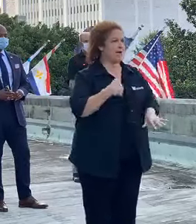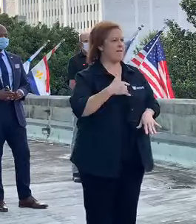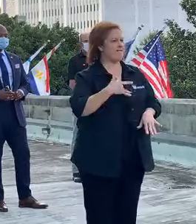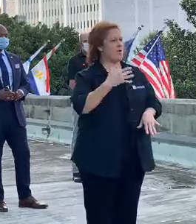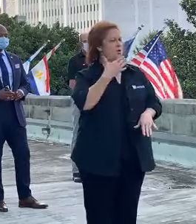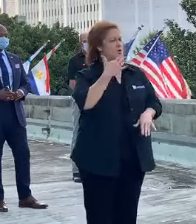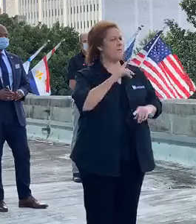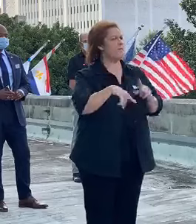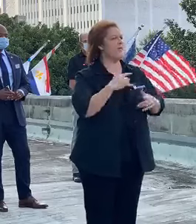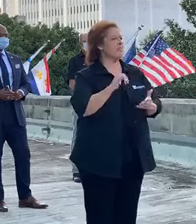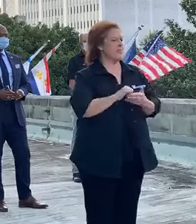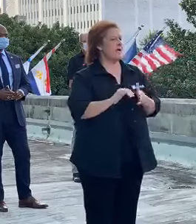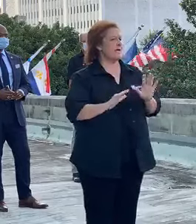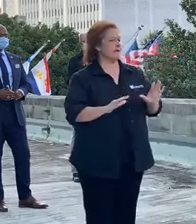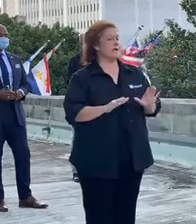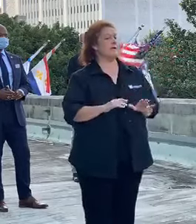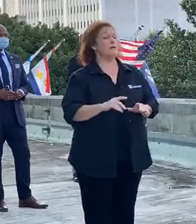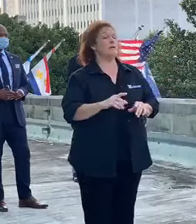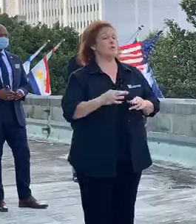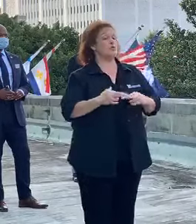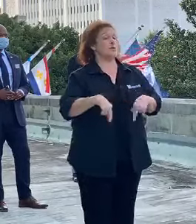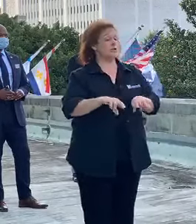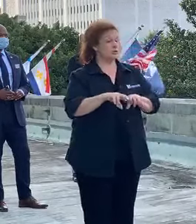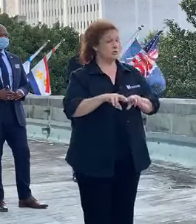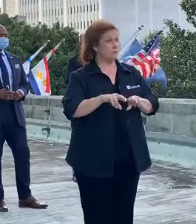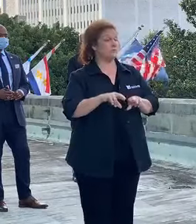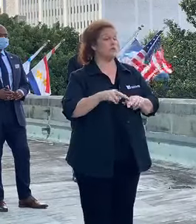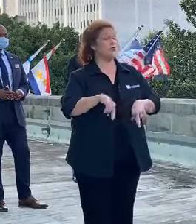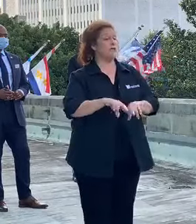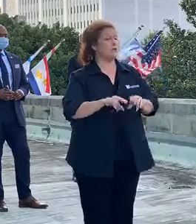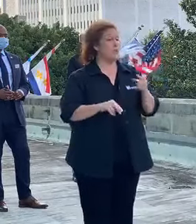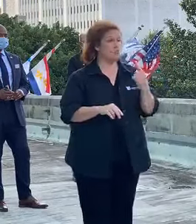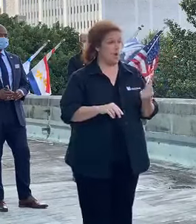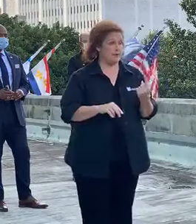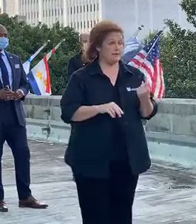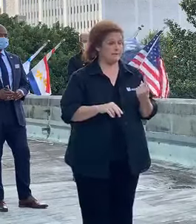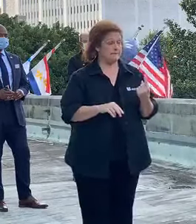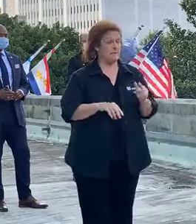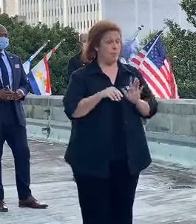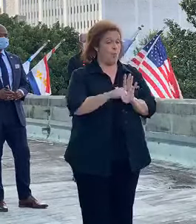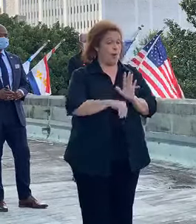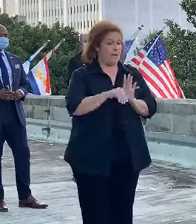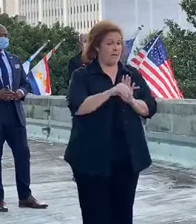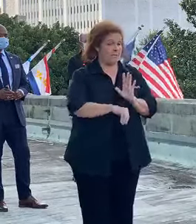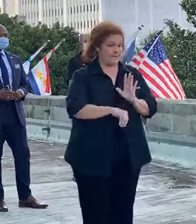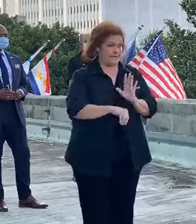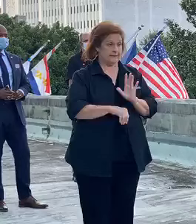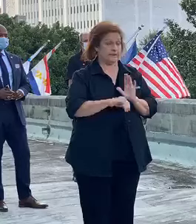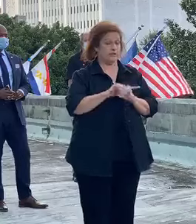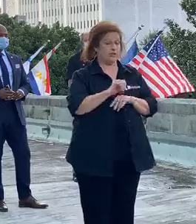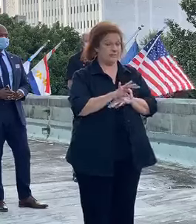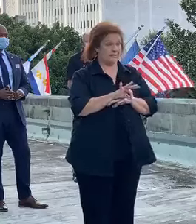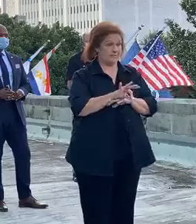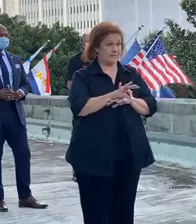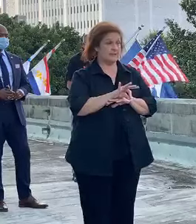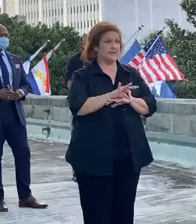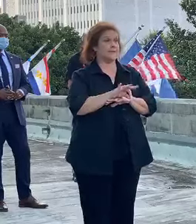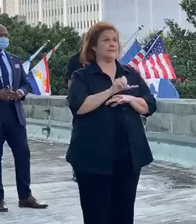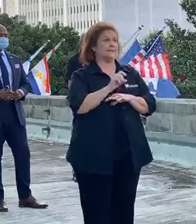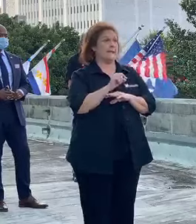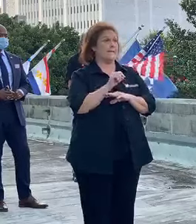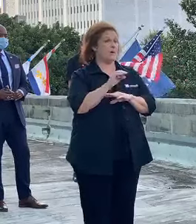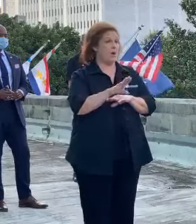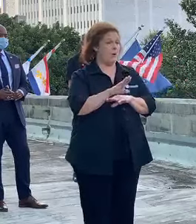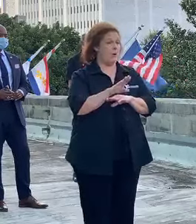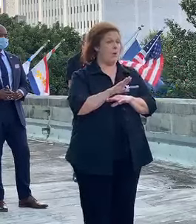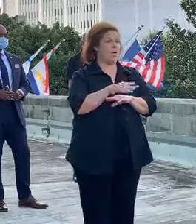that. The region 1, that's Orleans, that's Jefferson, that's St.